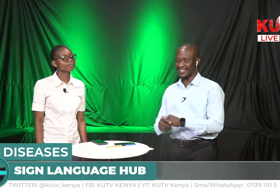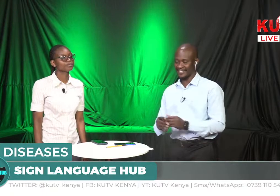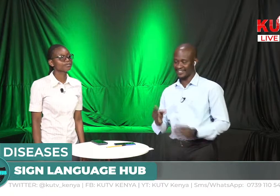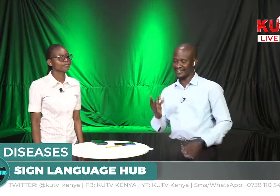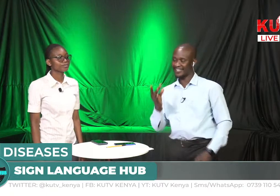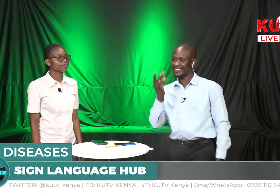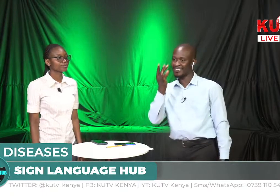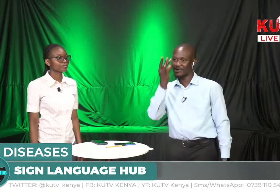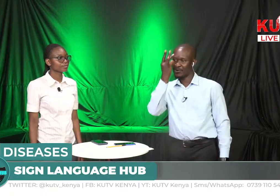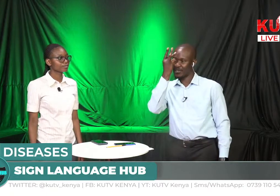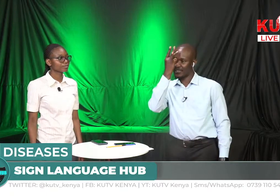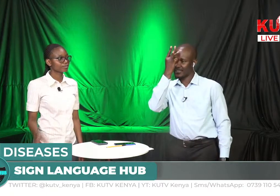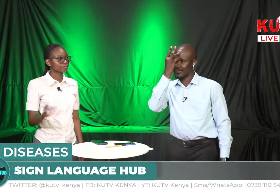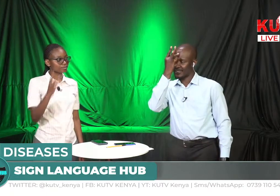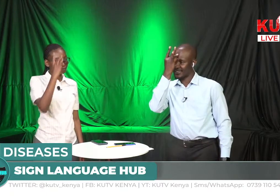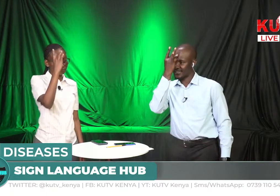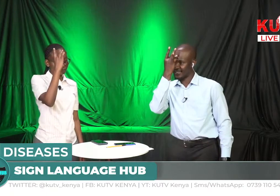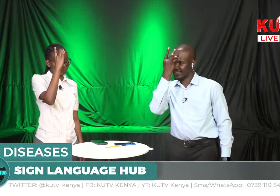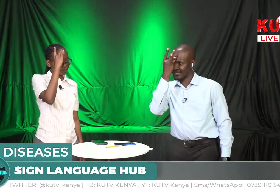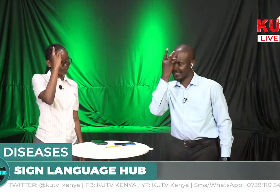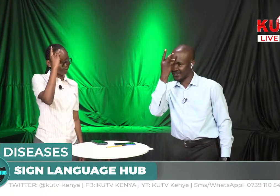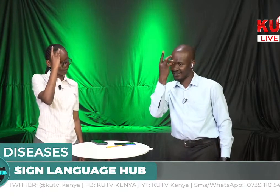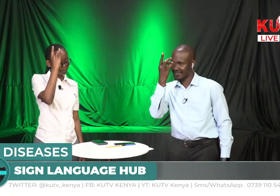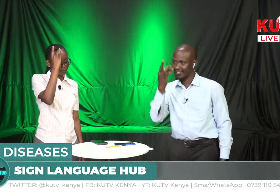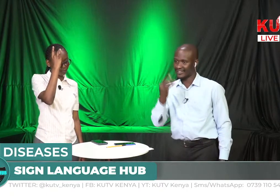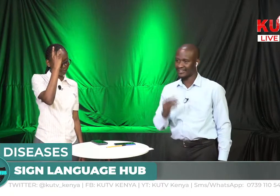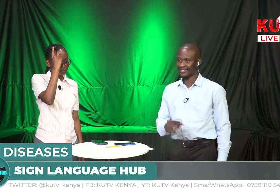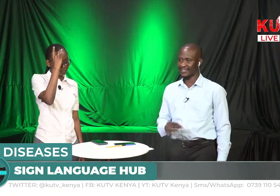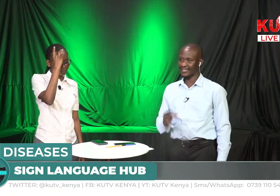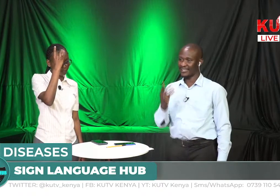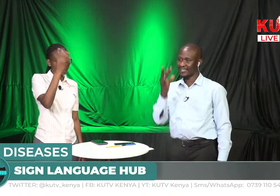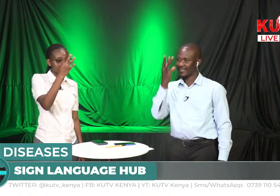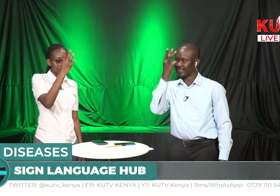Diseases. So this is diseases. Okay.